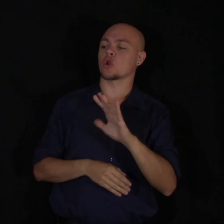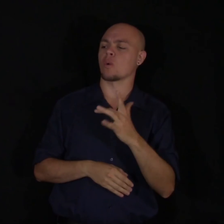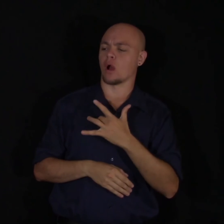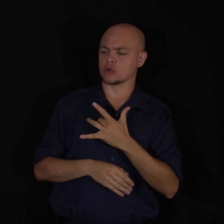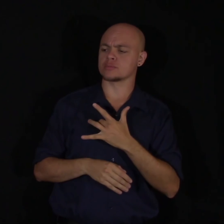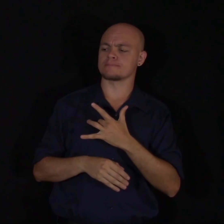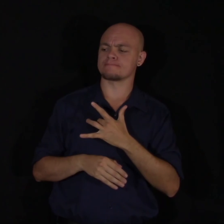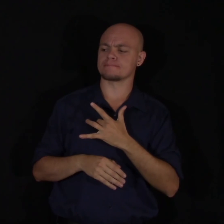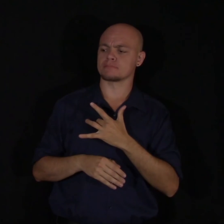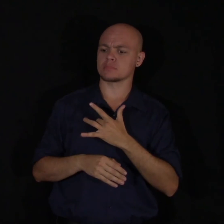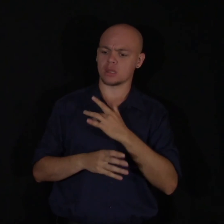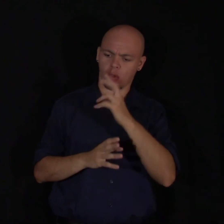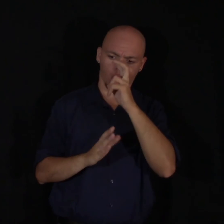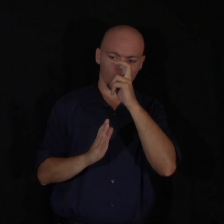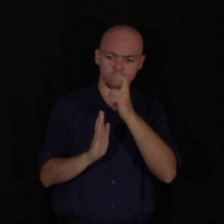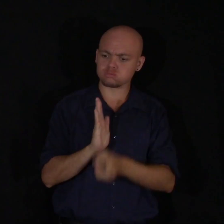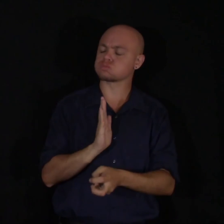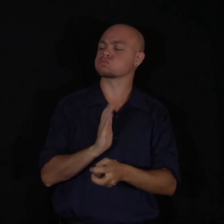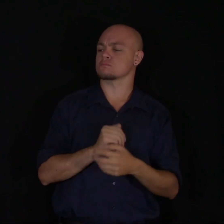hearts,